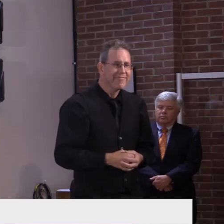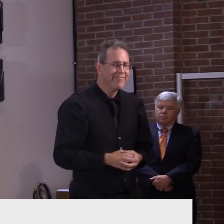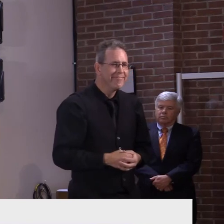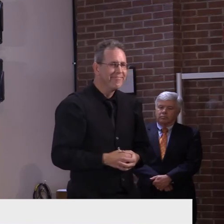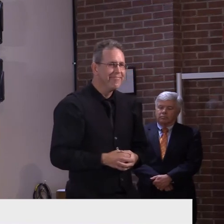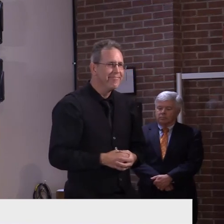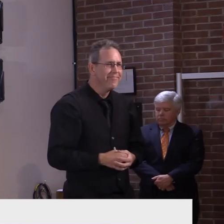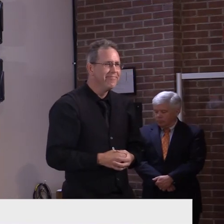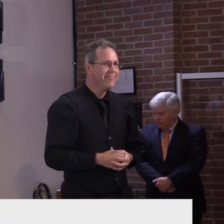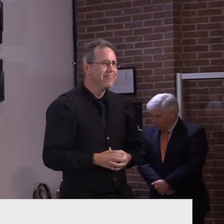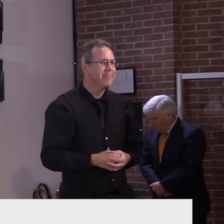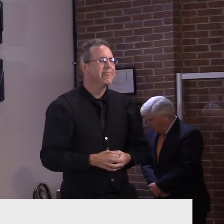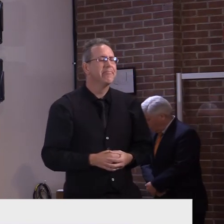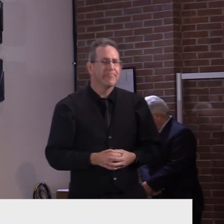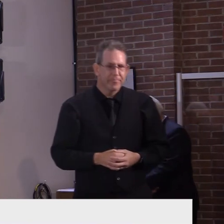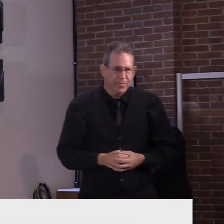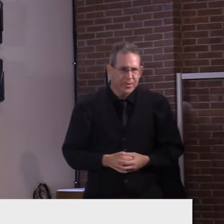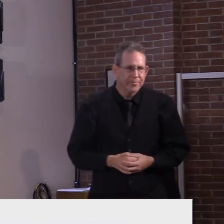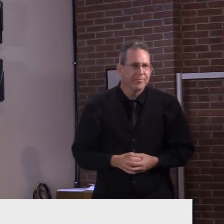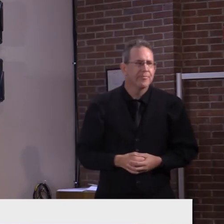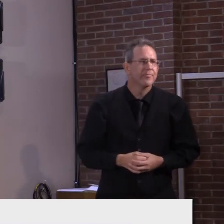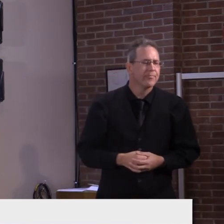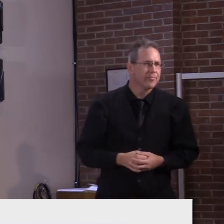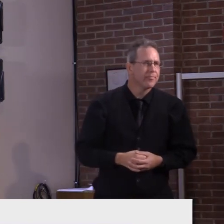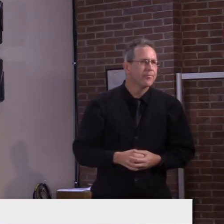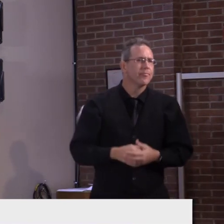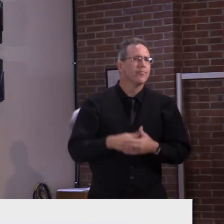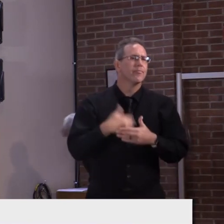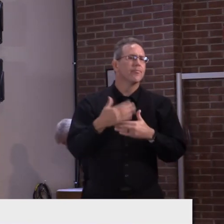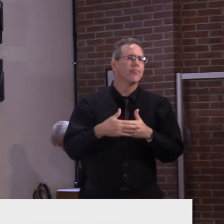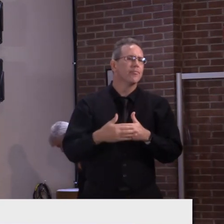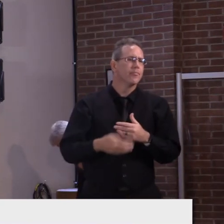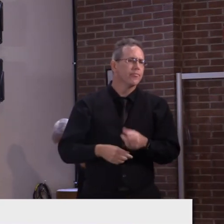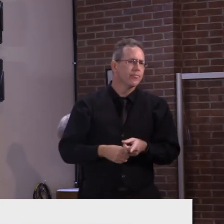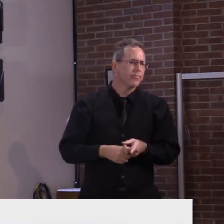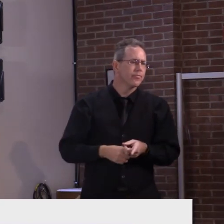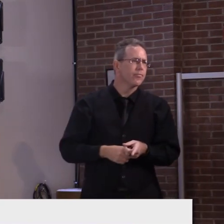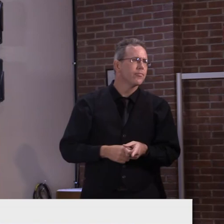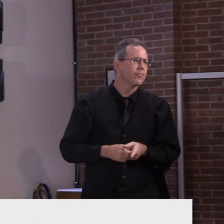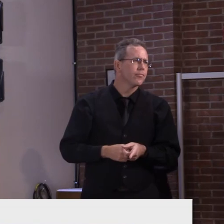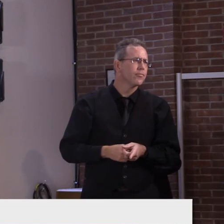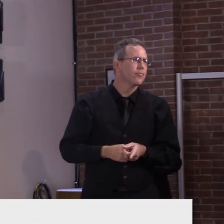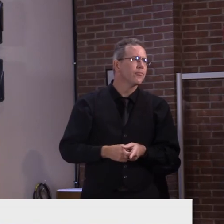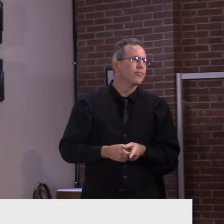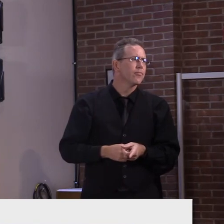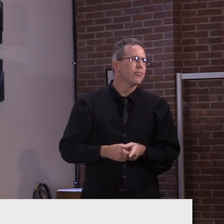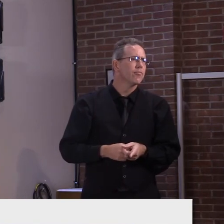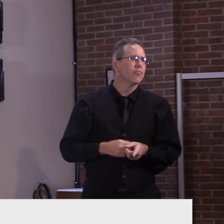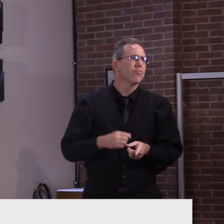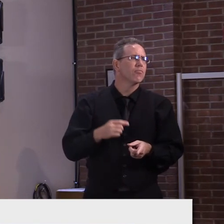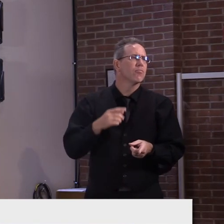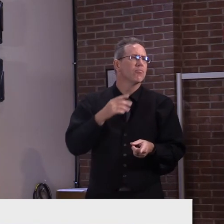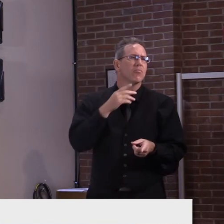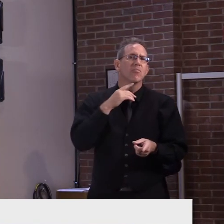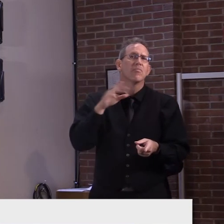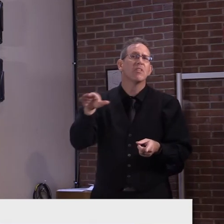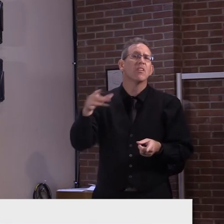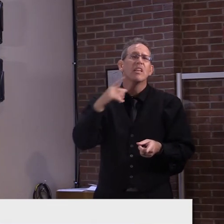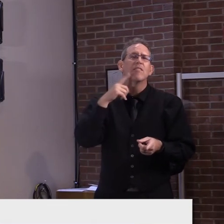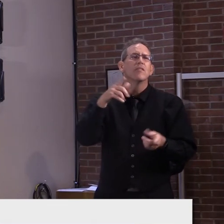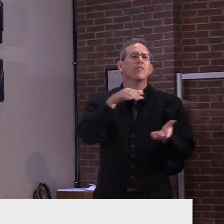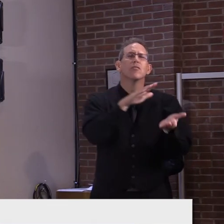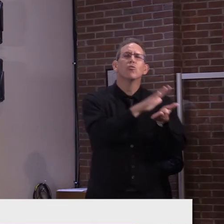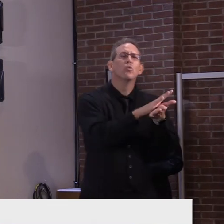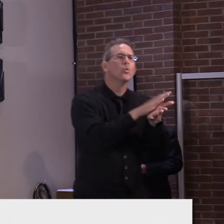And so, absent of a vaccine mandate in this context, I have a question